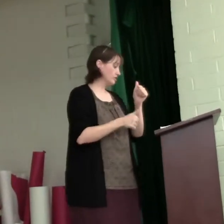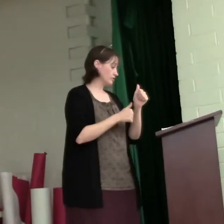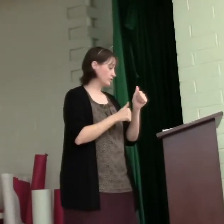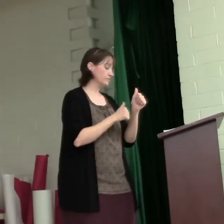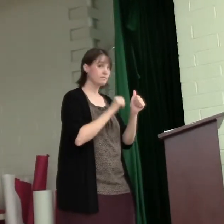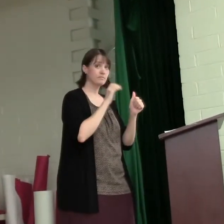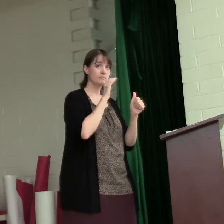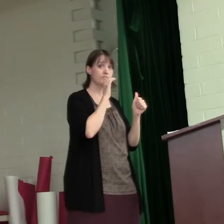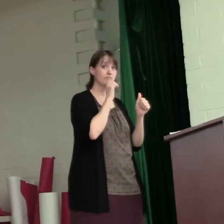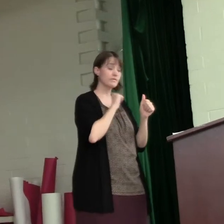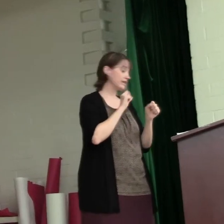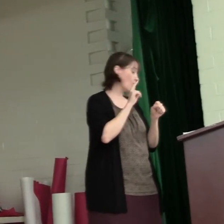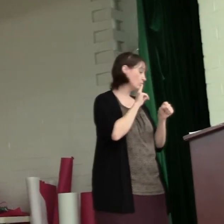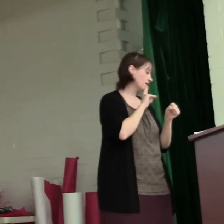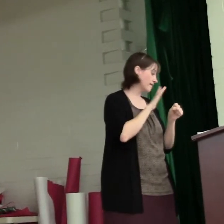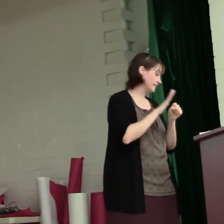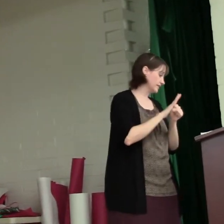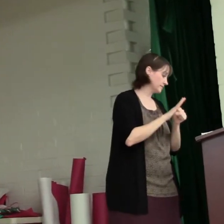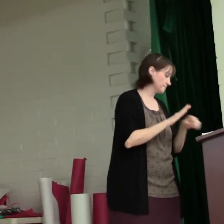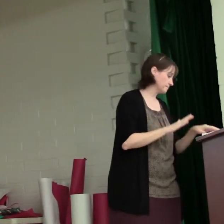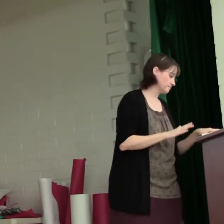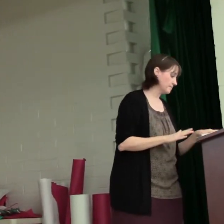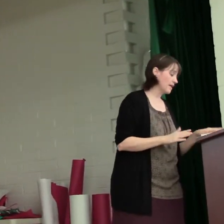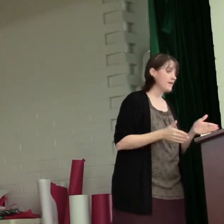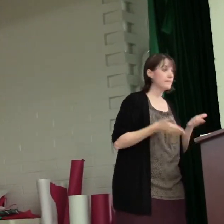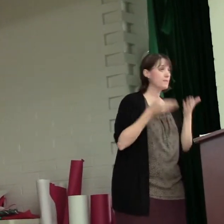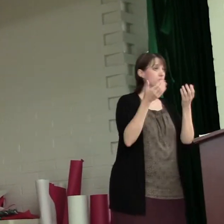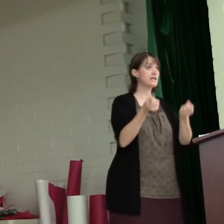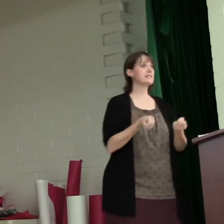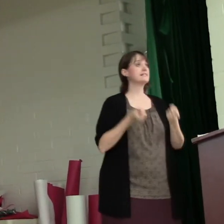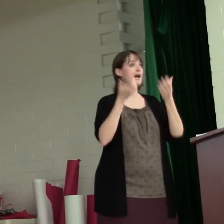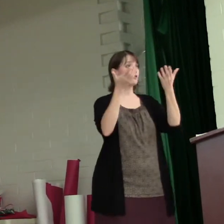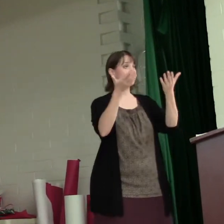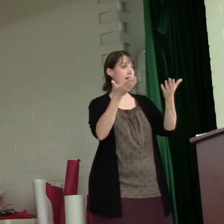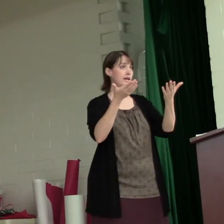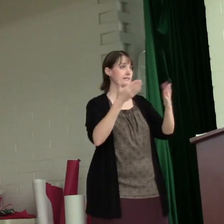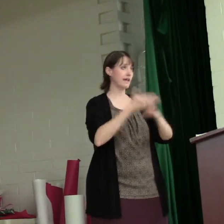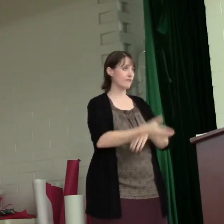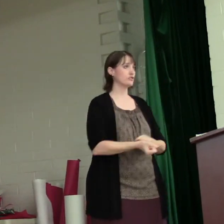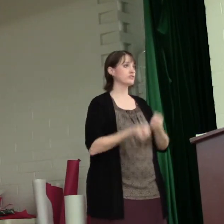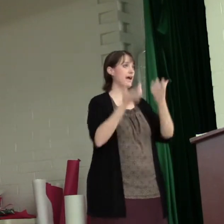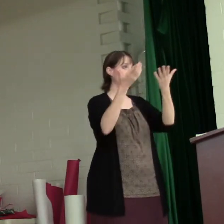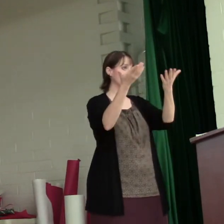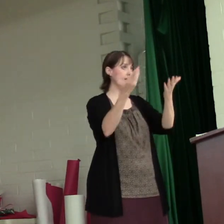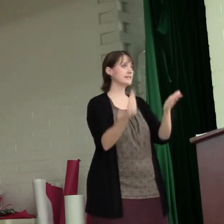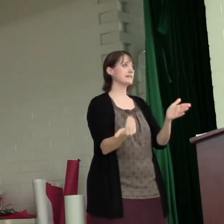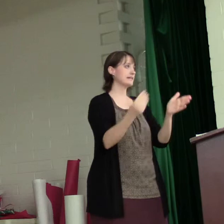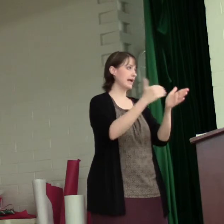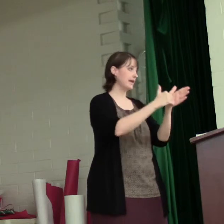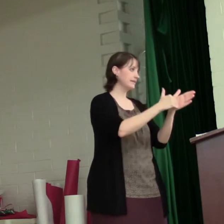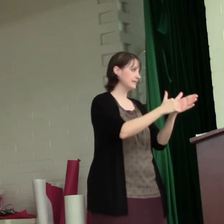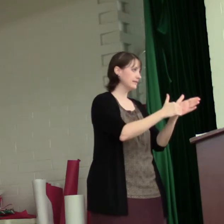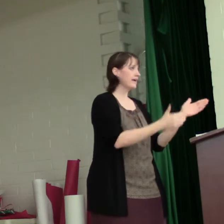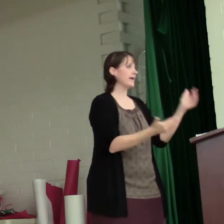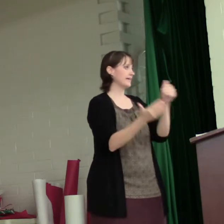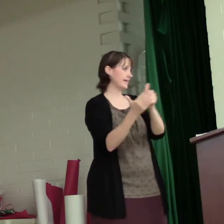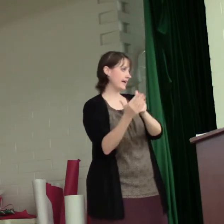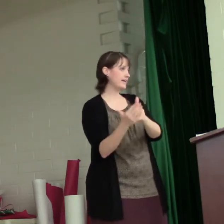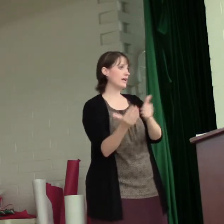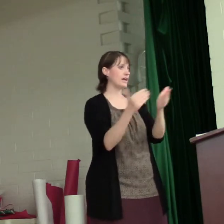Under the old covenant, they presented sacrifice after sacrifice again and again and